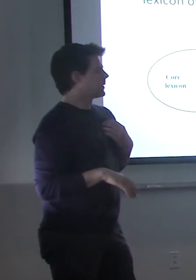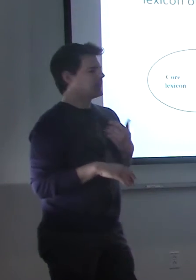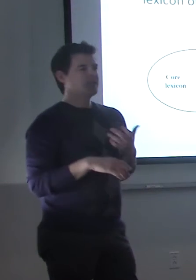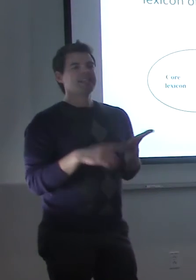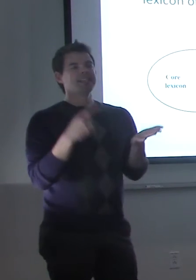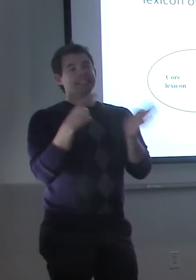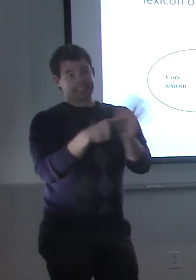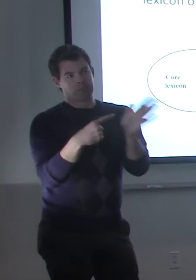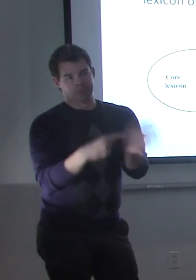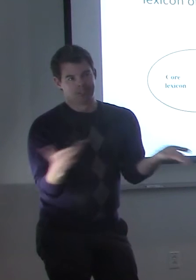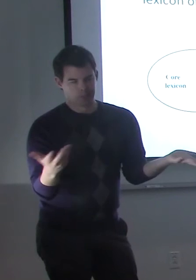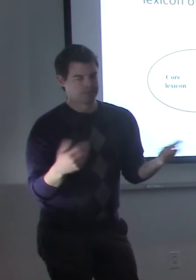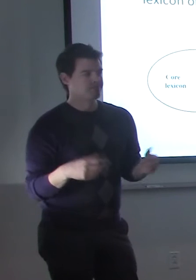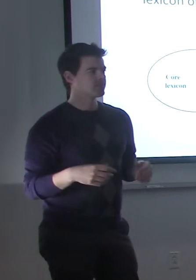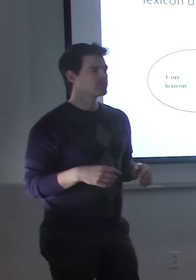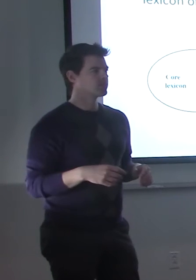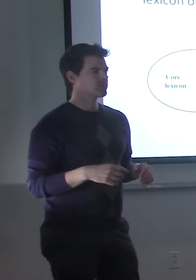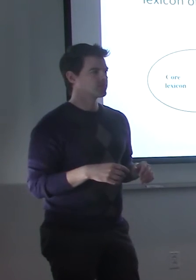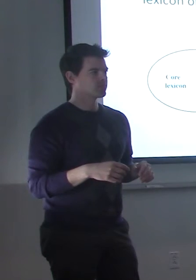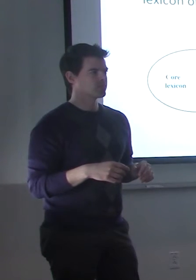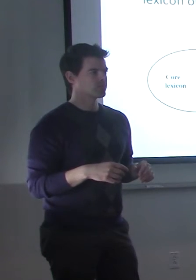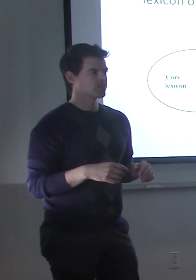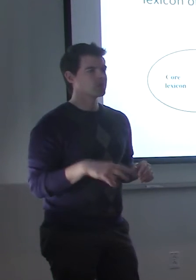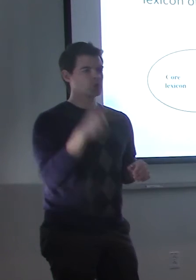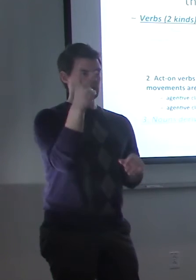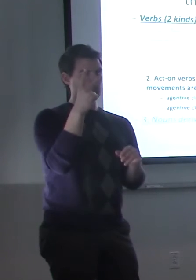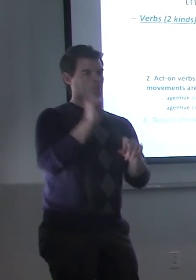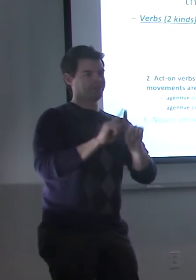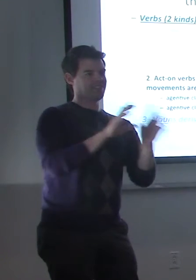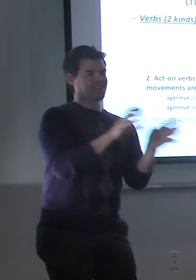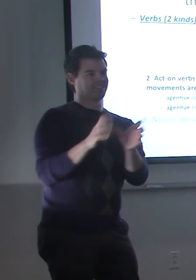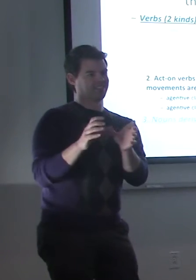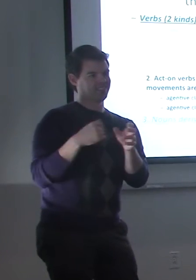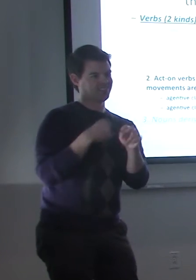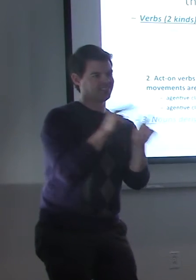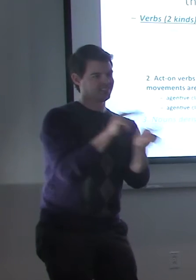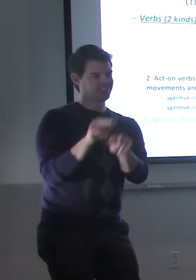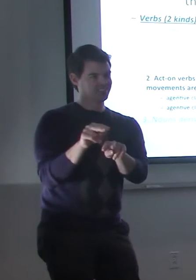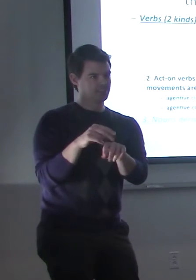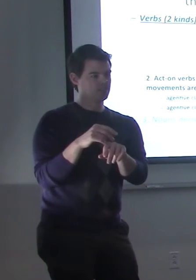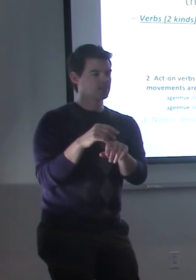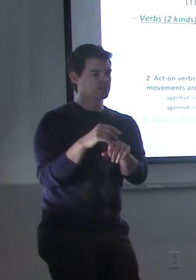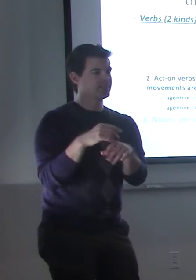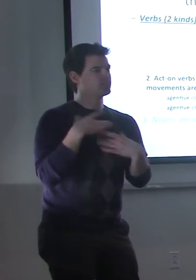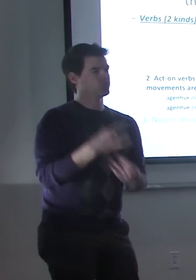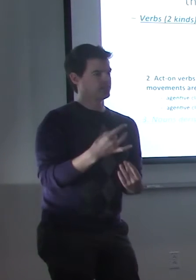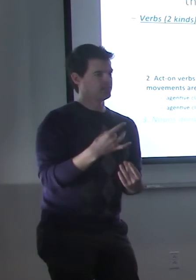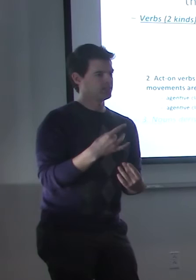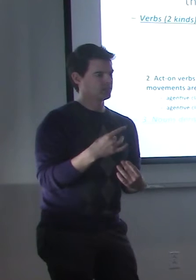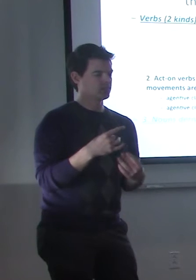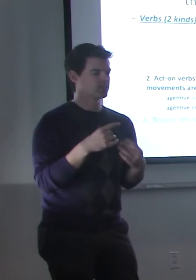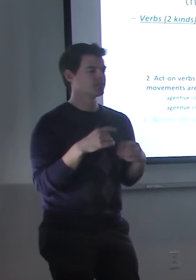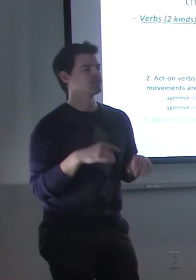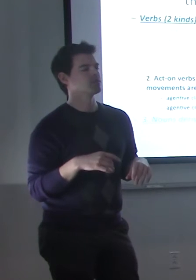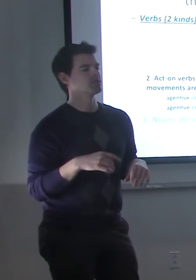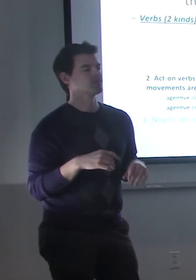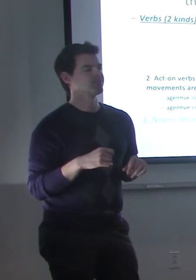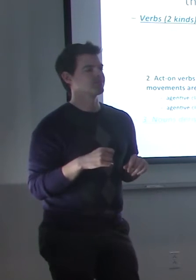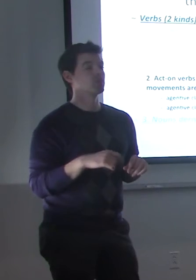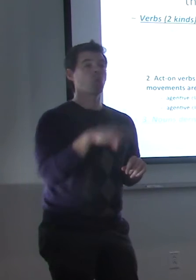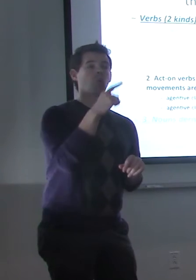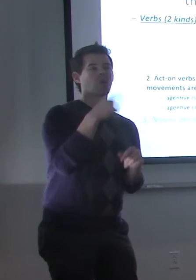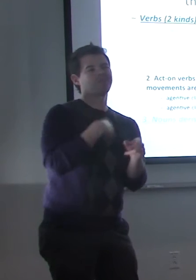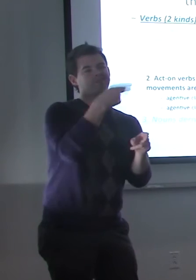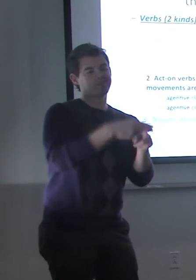there are two sets of forms that are going to be of interest to us. One is what I'm going to call